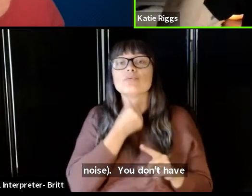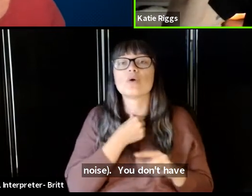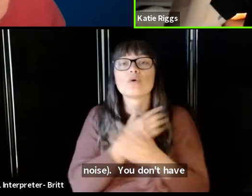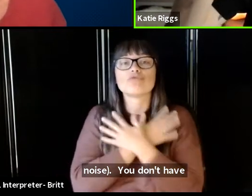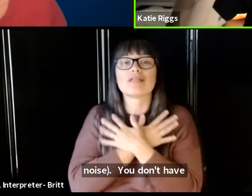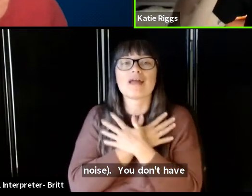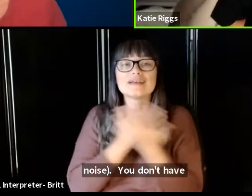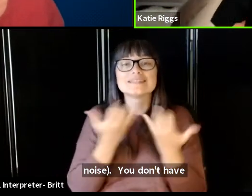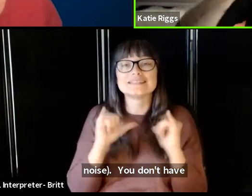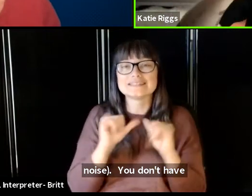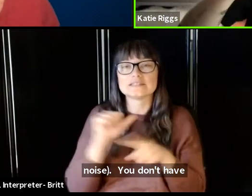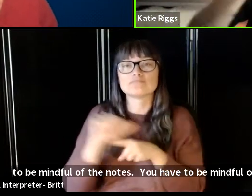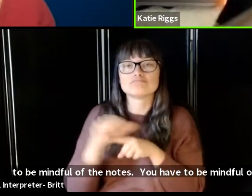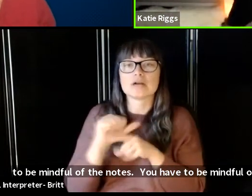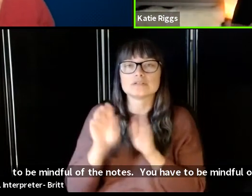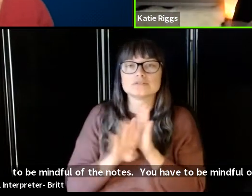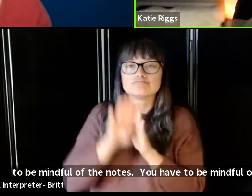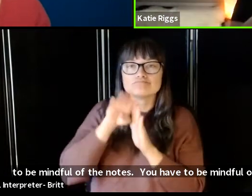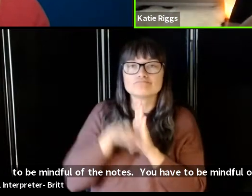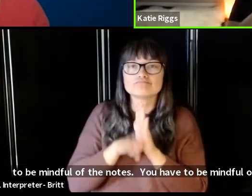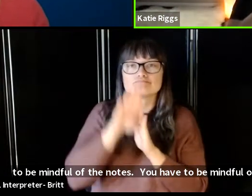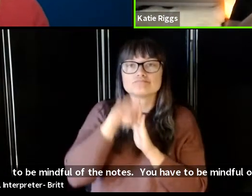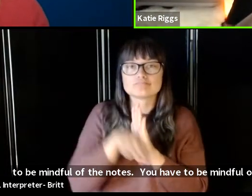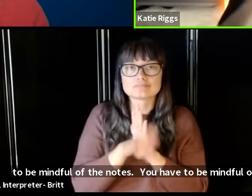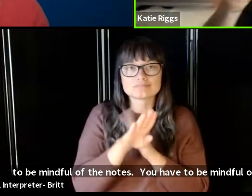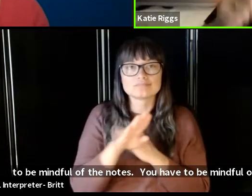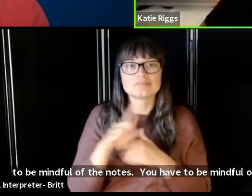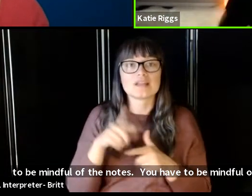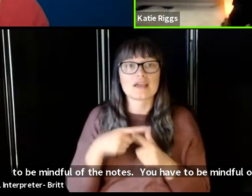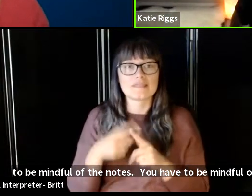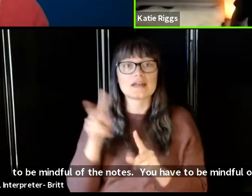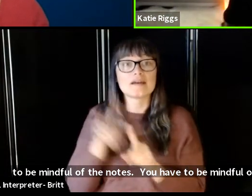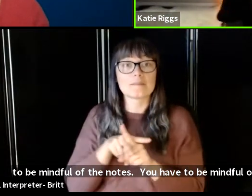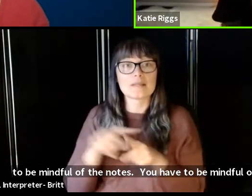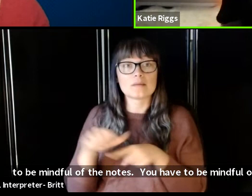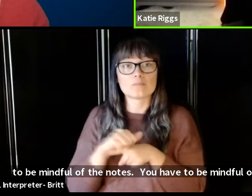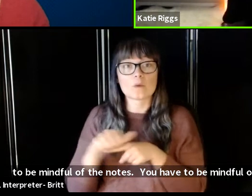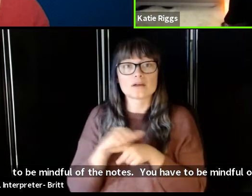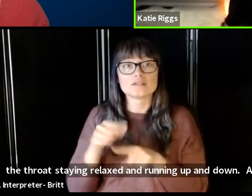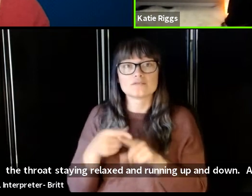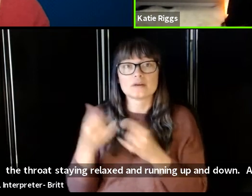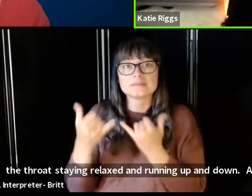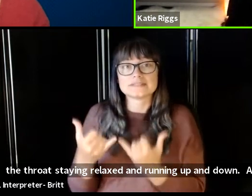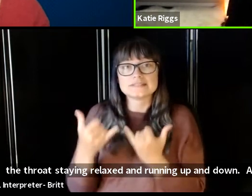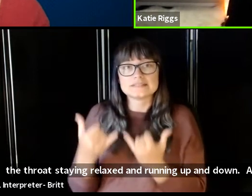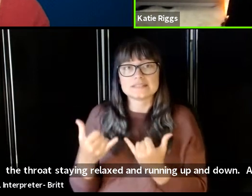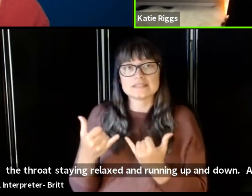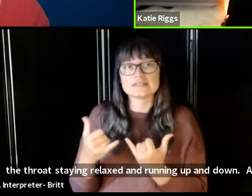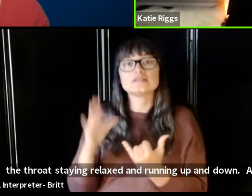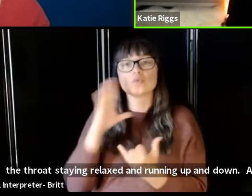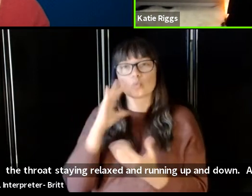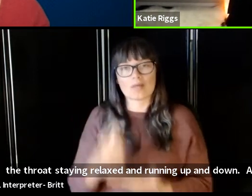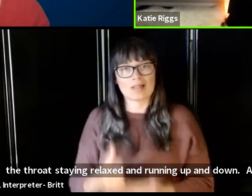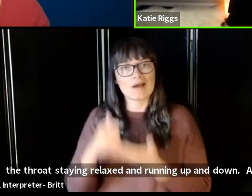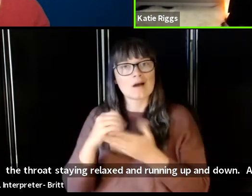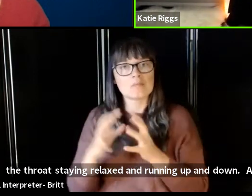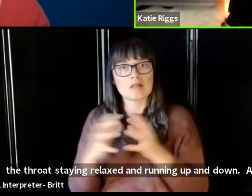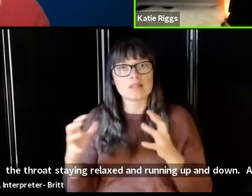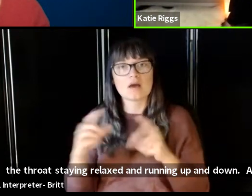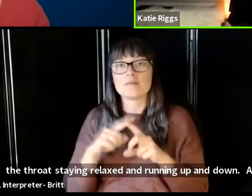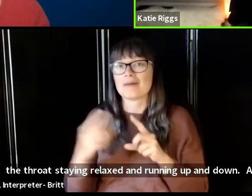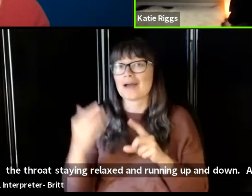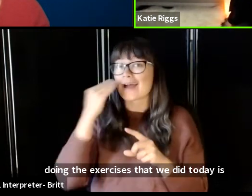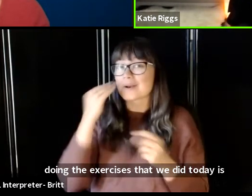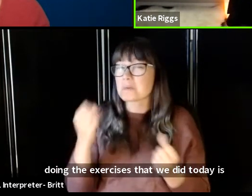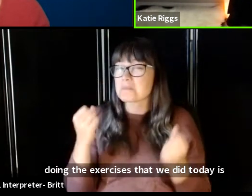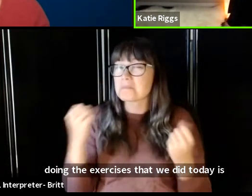and down. And then actually doing a couple of these exercises that we did today is absolutely going to help you. But I know plenty